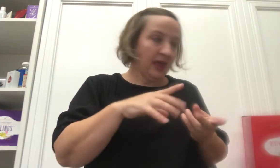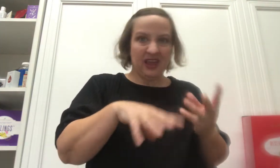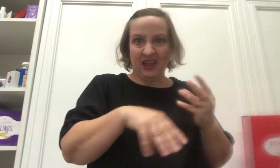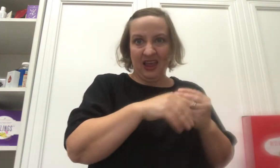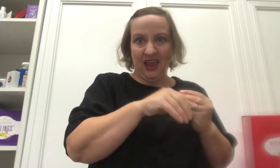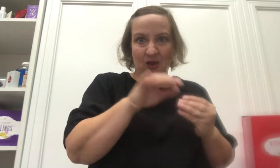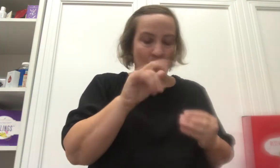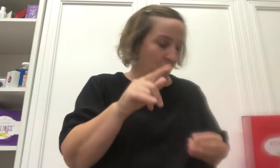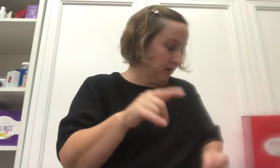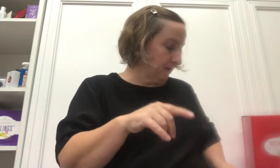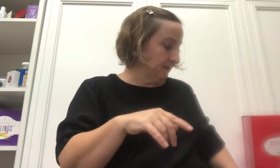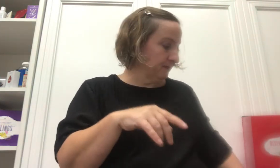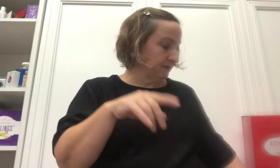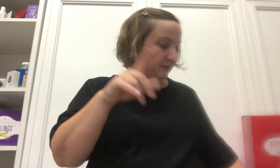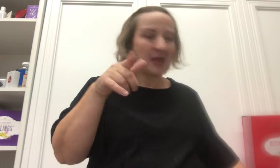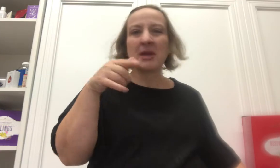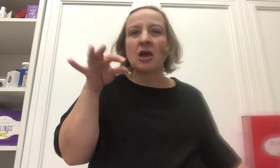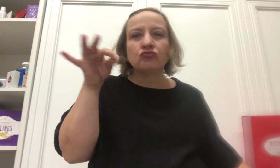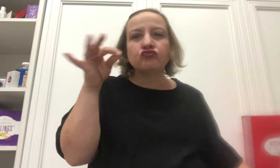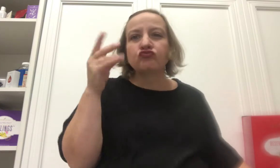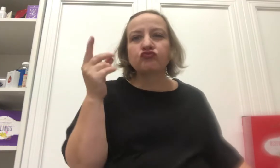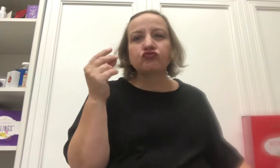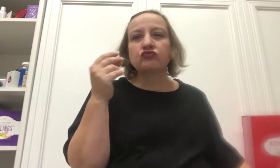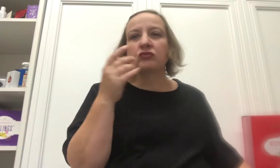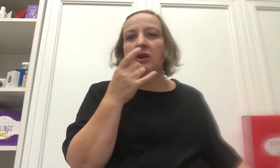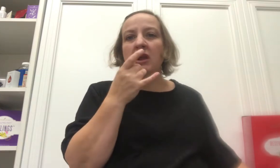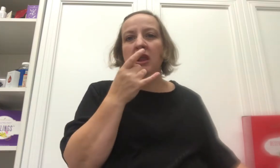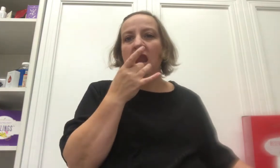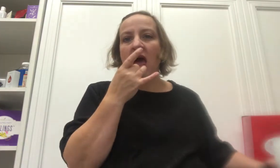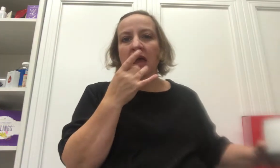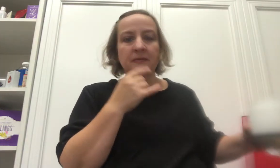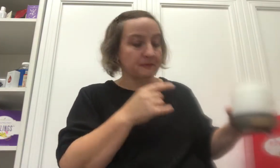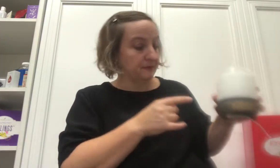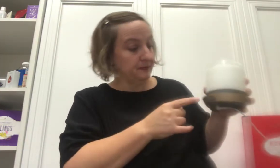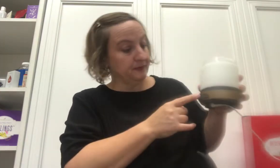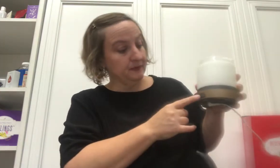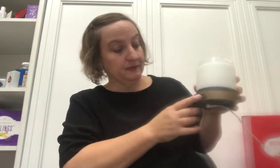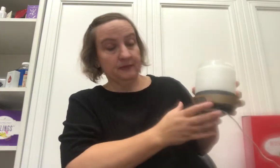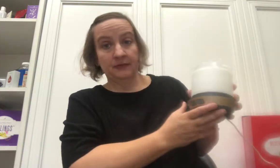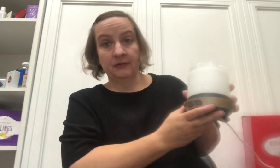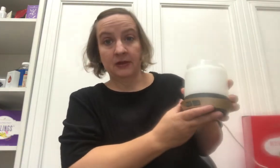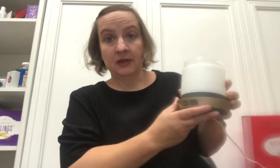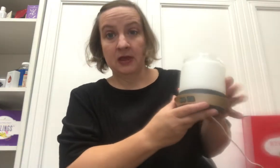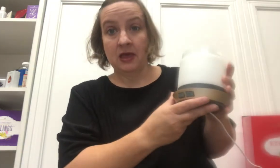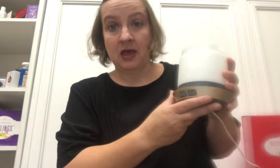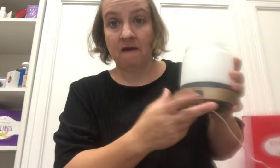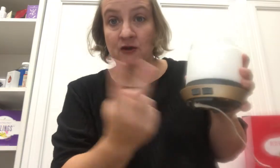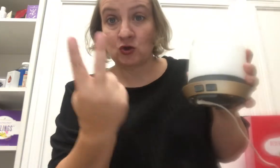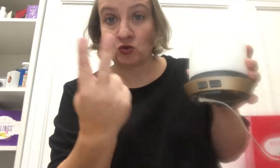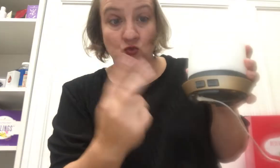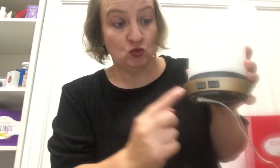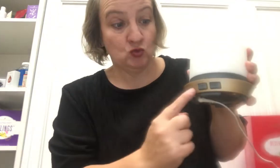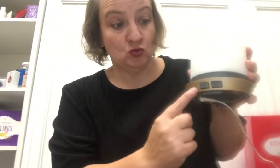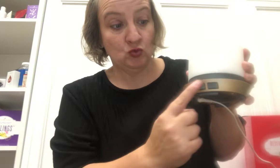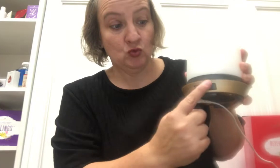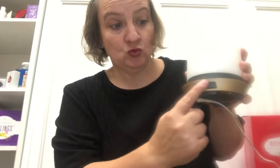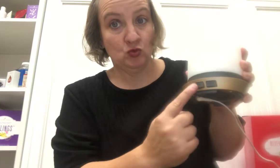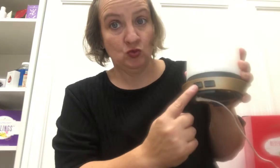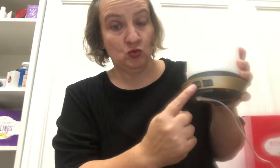to fill it with water, and then you're going to add your oils. And let me talk to you a bit about the lights. There's 2 buttons